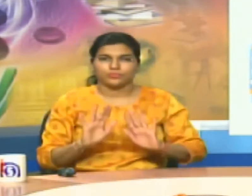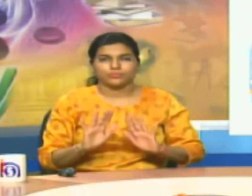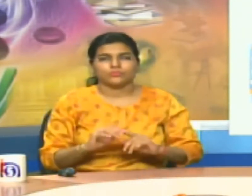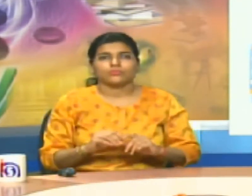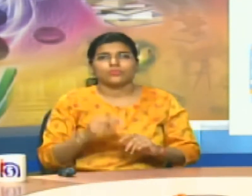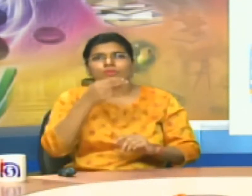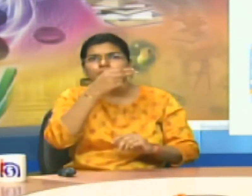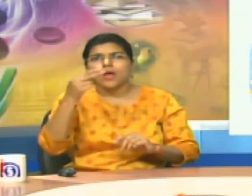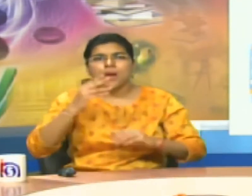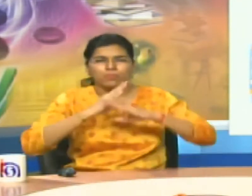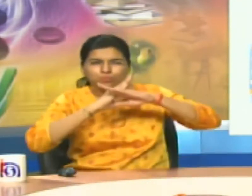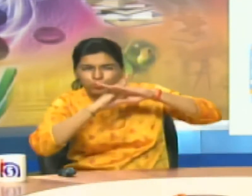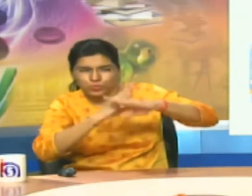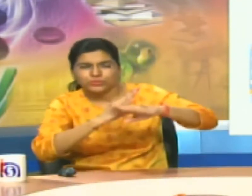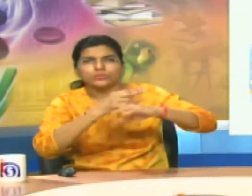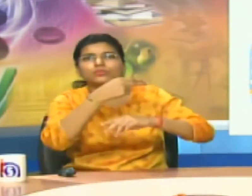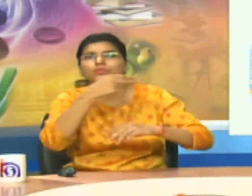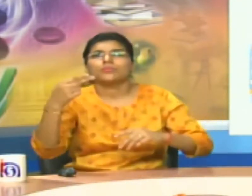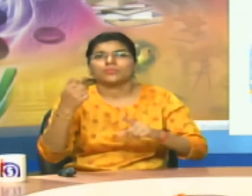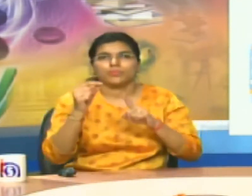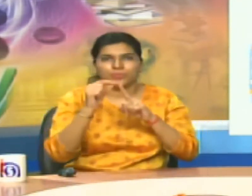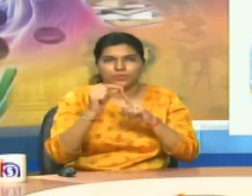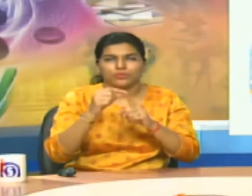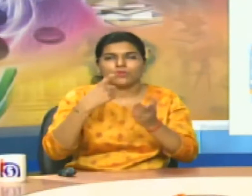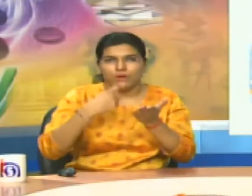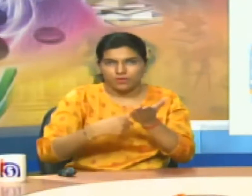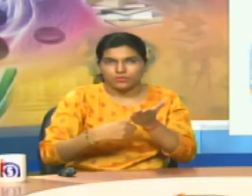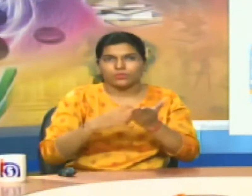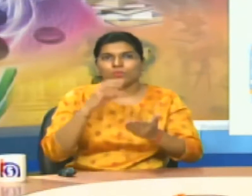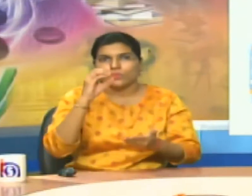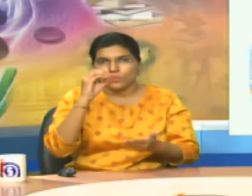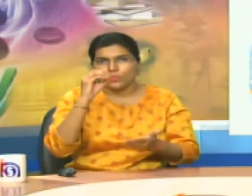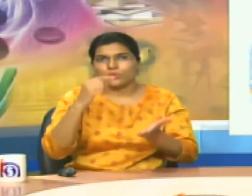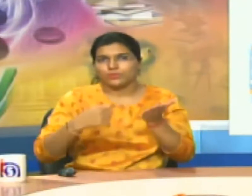Like in any spreadsheet, we can also do protection,